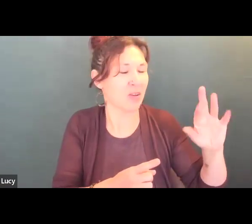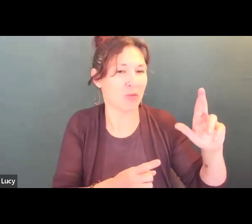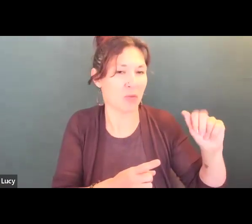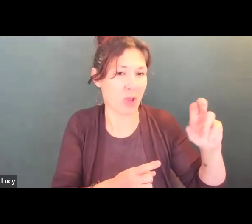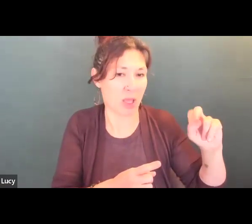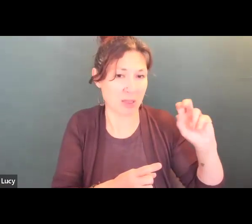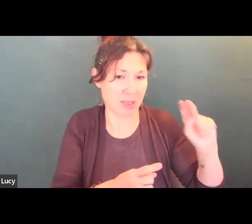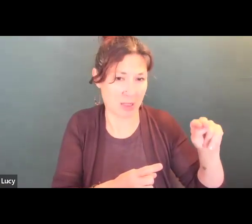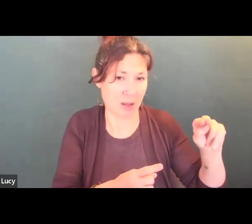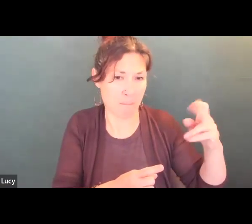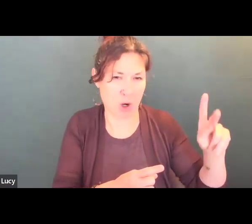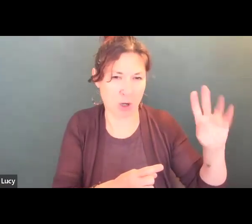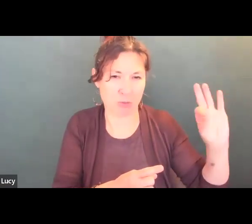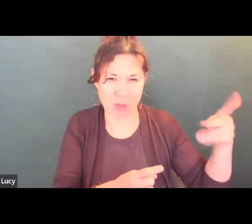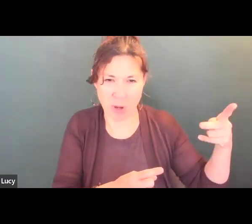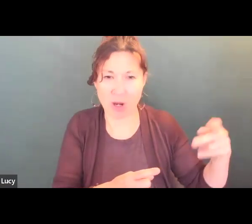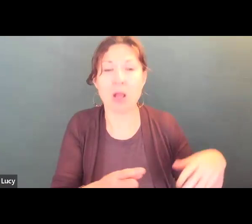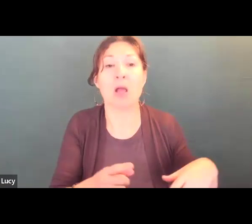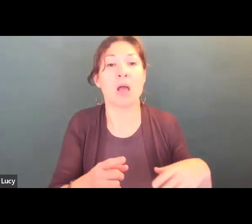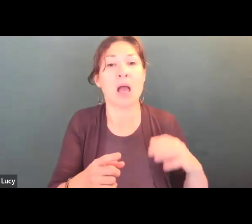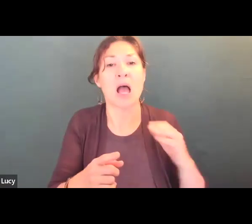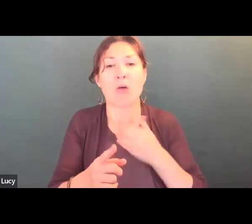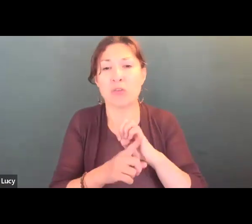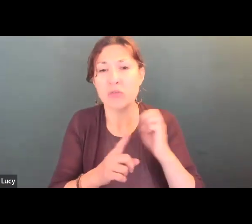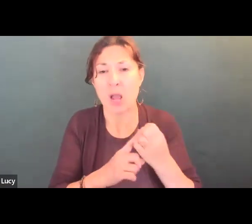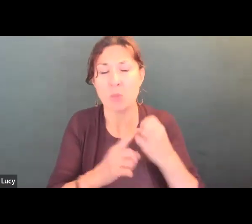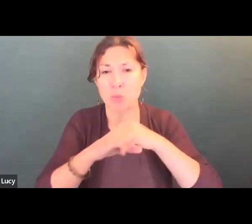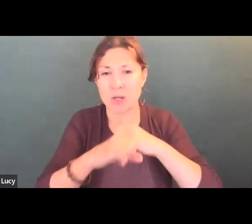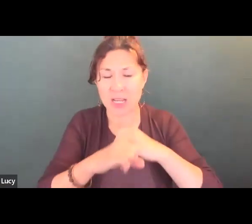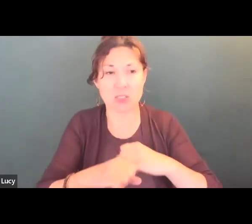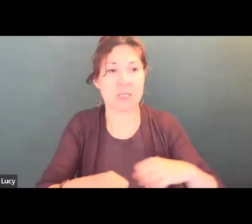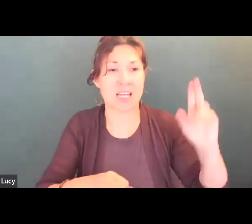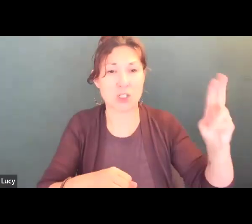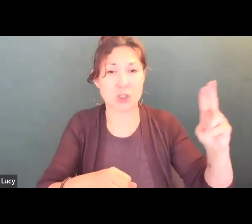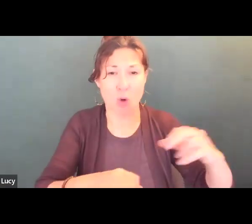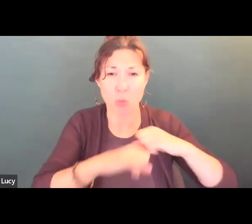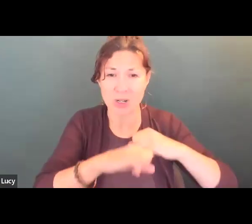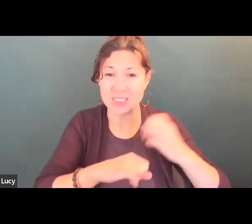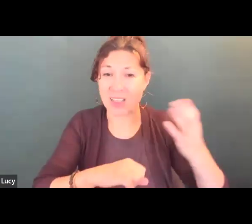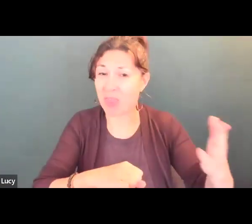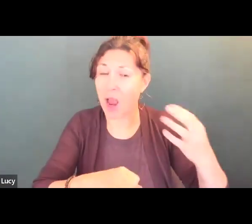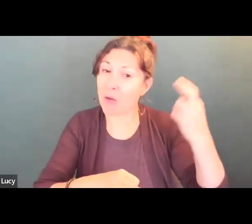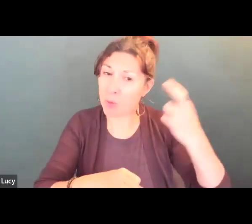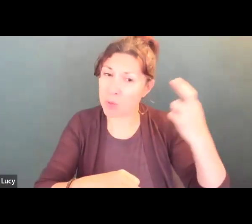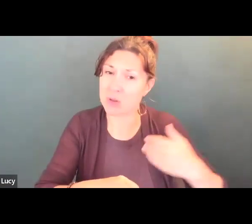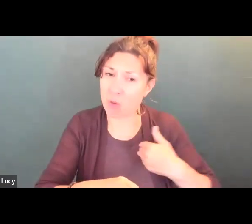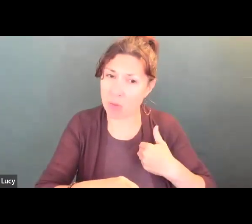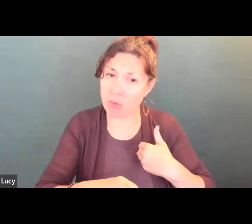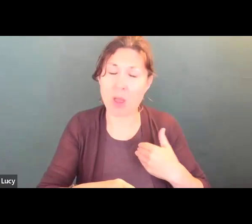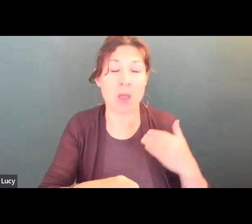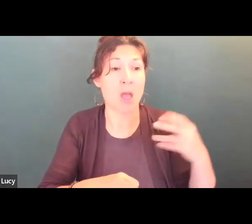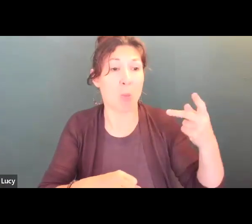historical protections are enshrined in our public laws for a reason: to protect our public spaces